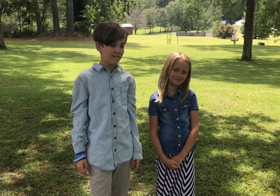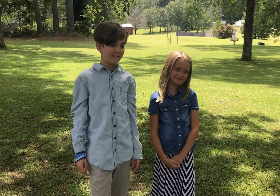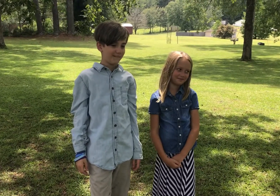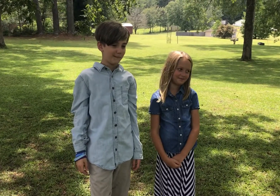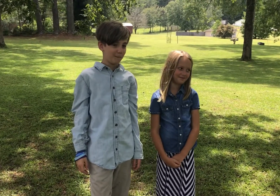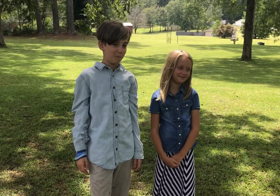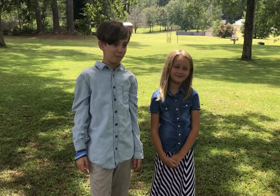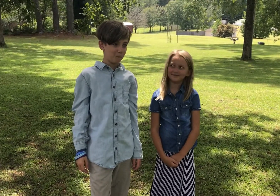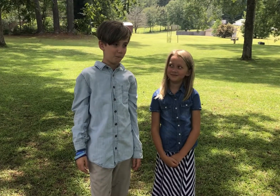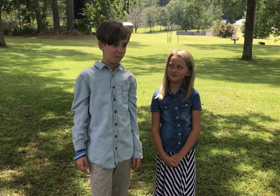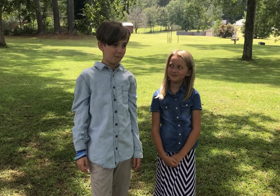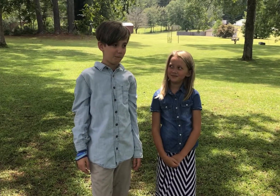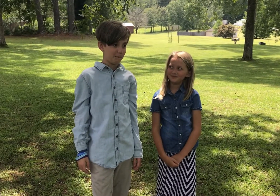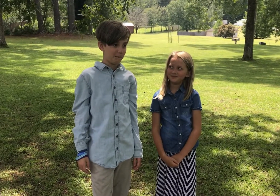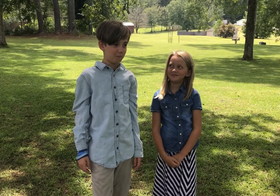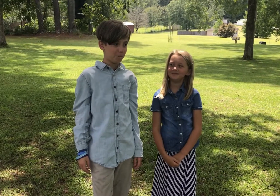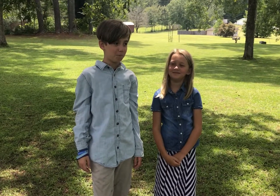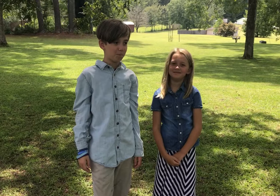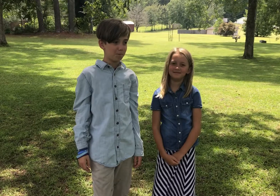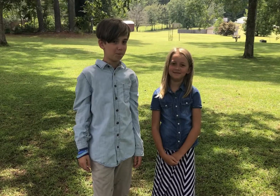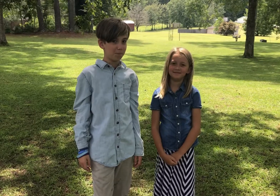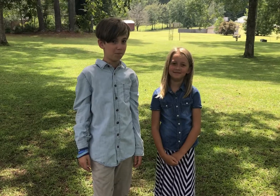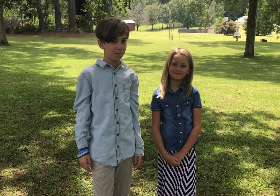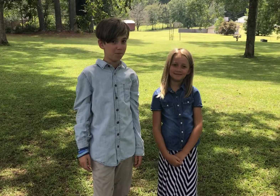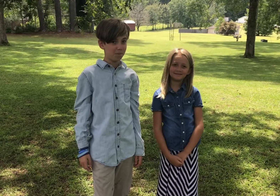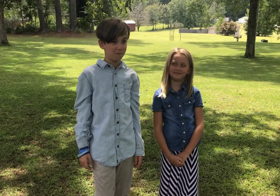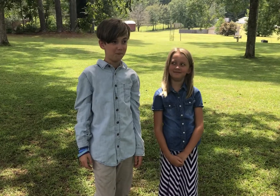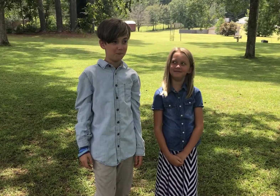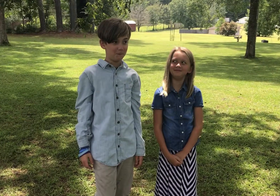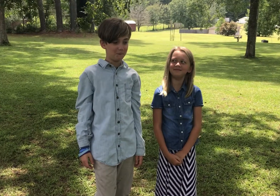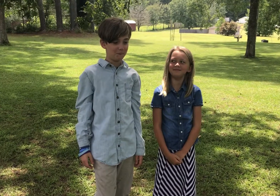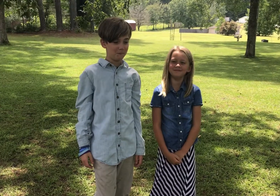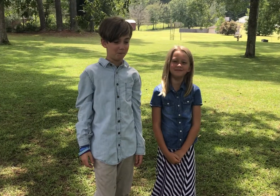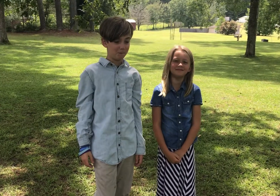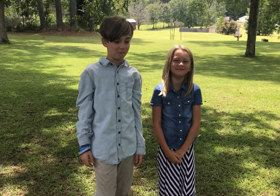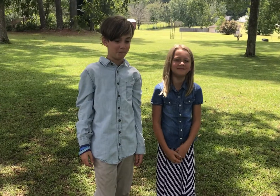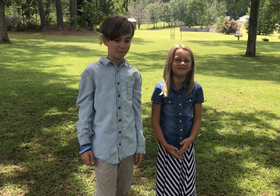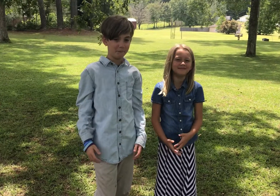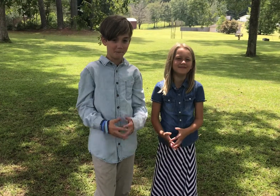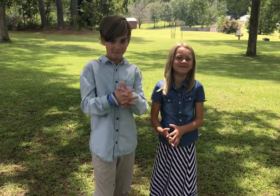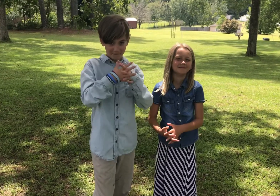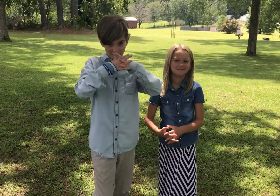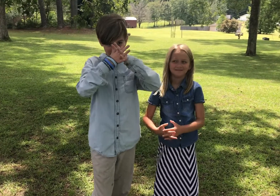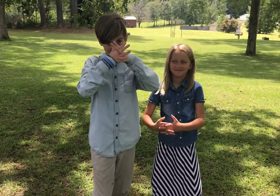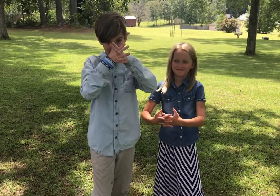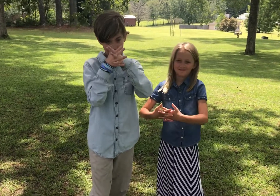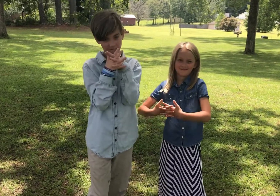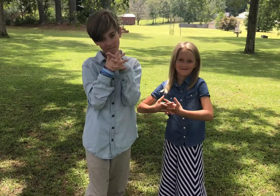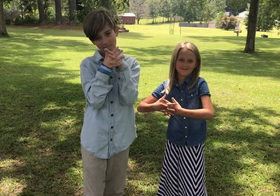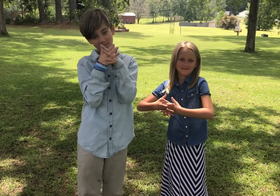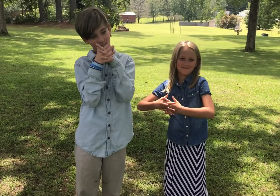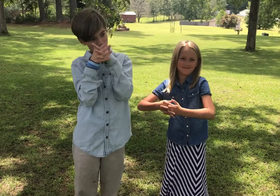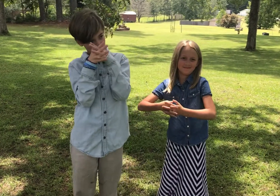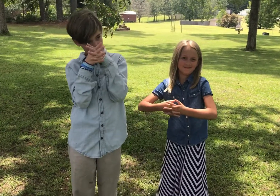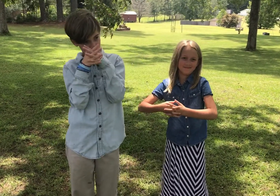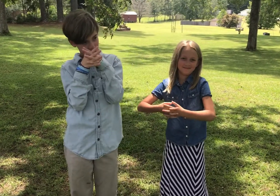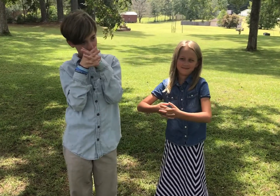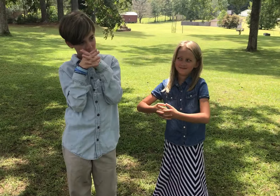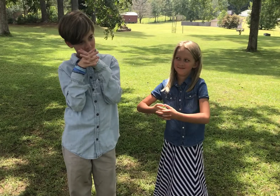melting pot. So you take your fingers and you interlace your fingers, and then you